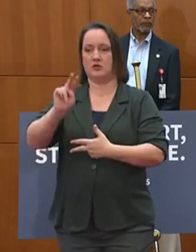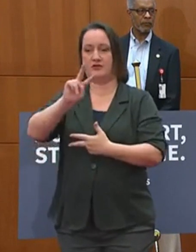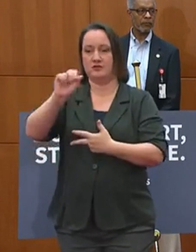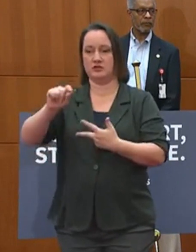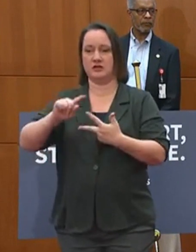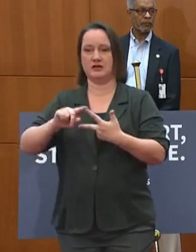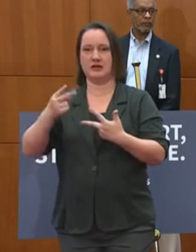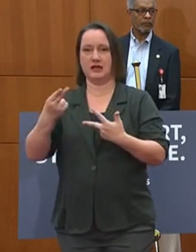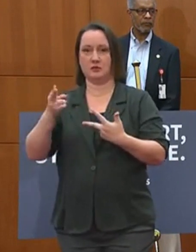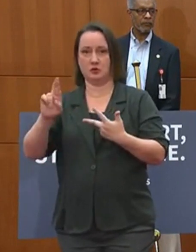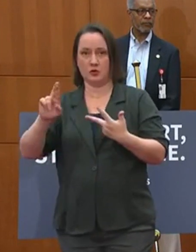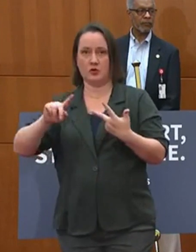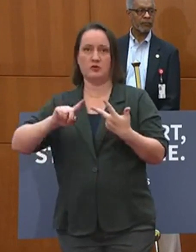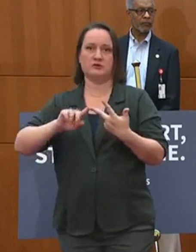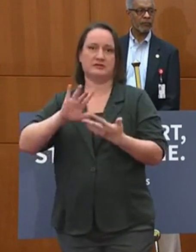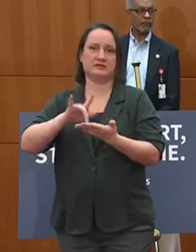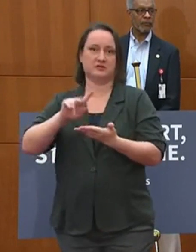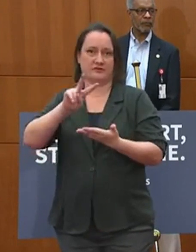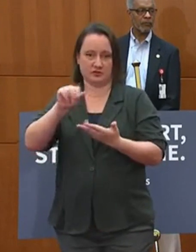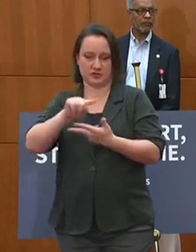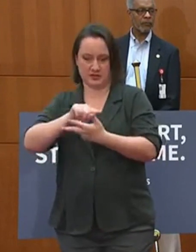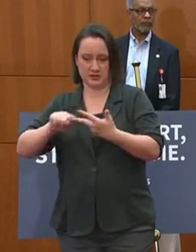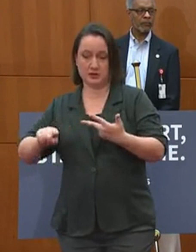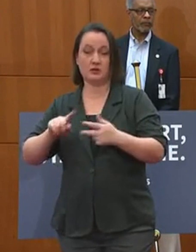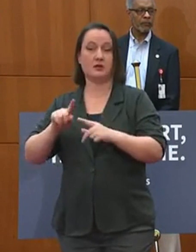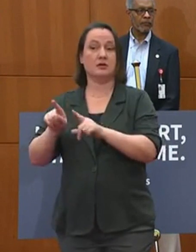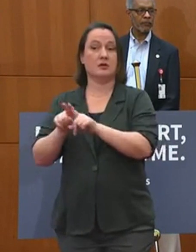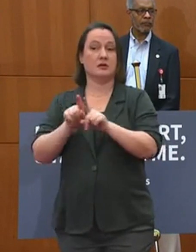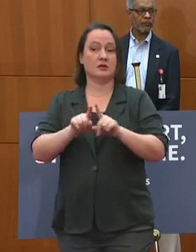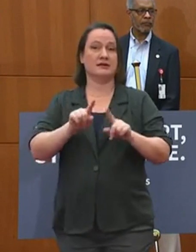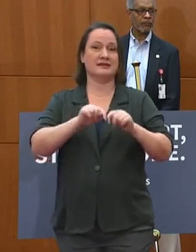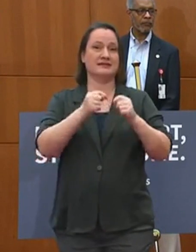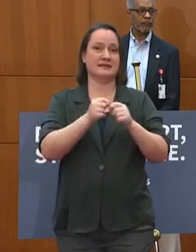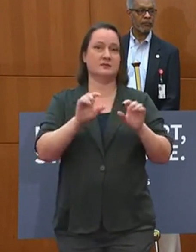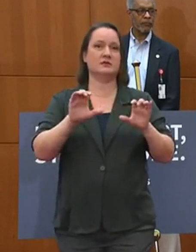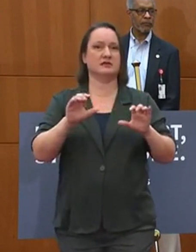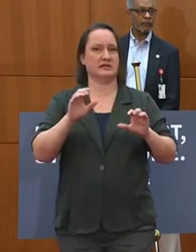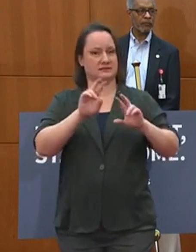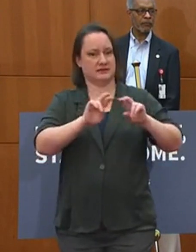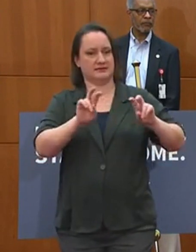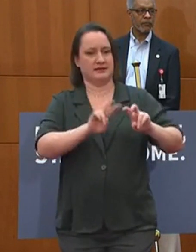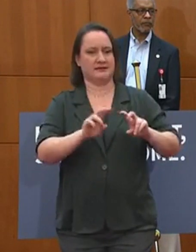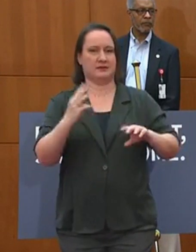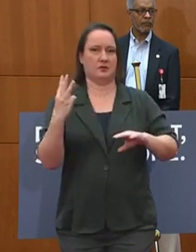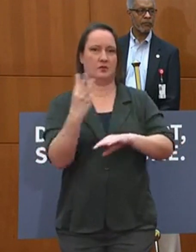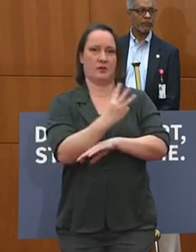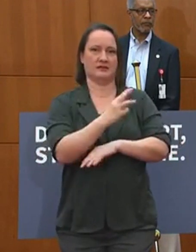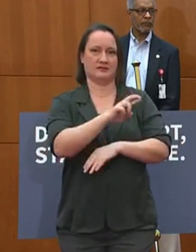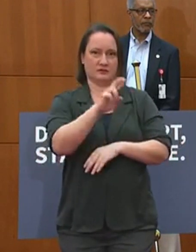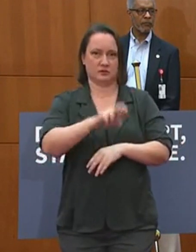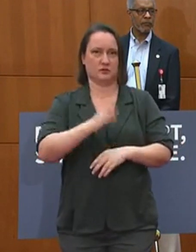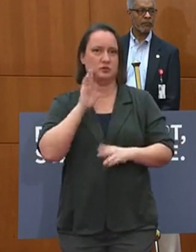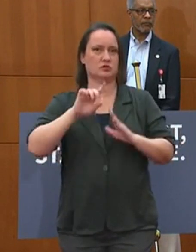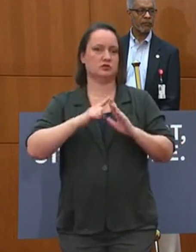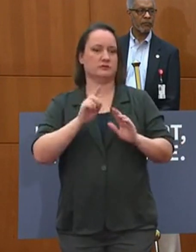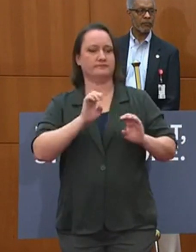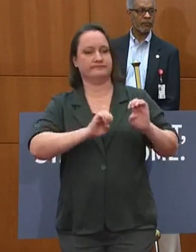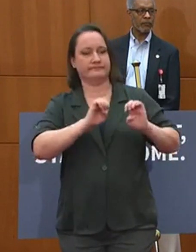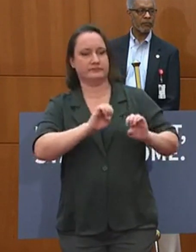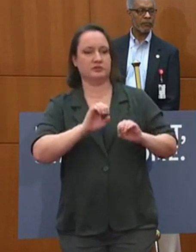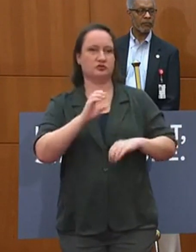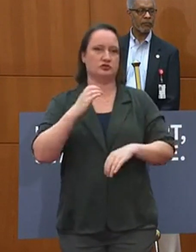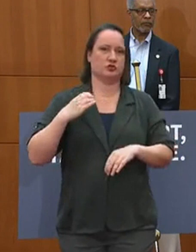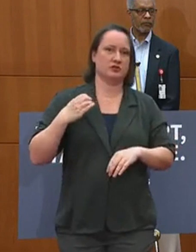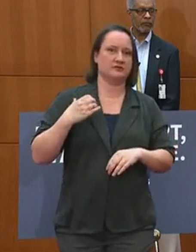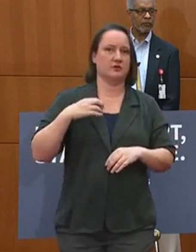Central Virginia region. I will add, however, the team is conducting assessments west of Richmond, and we'll start heading out to Charlottesville and Roanoke next